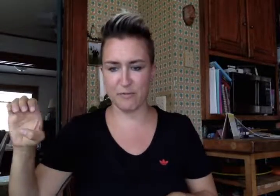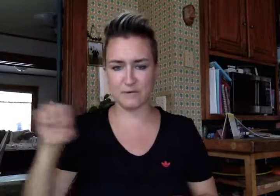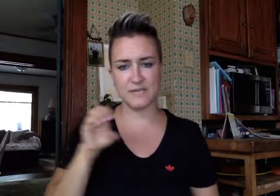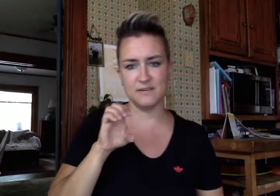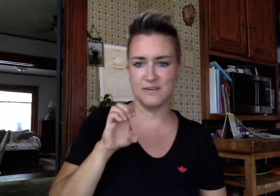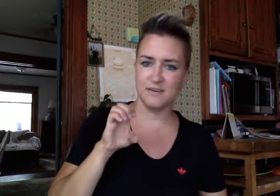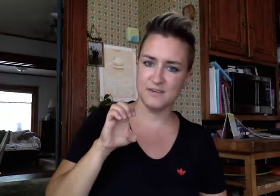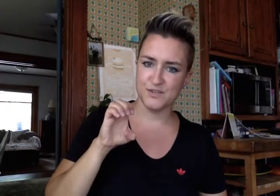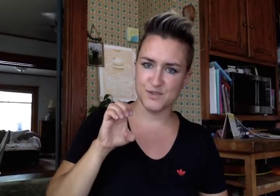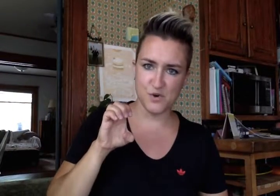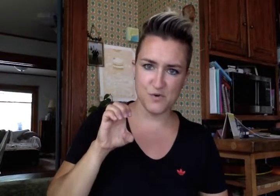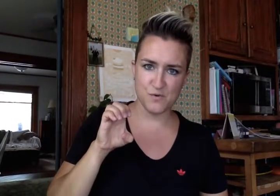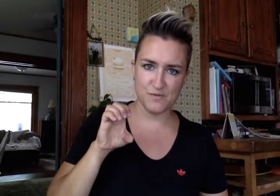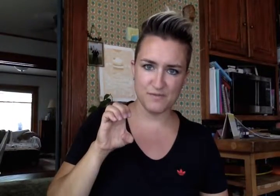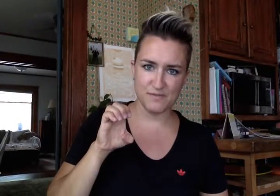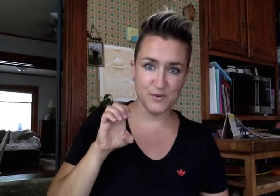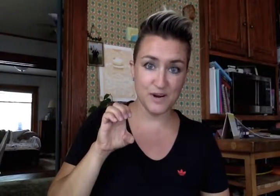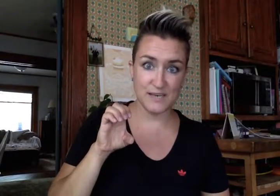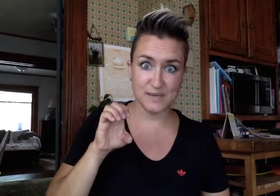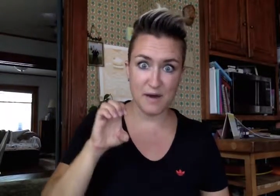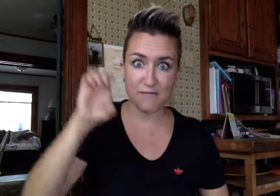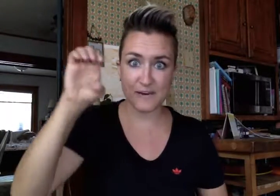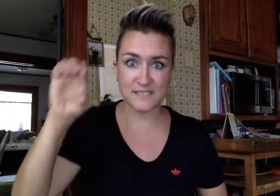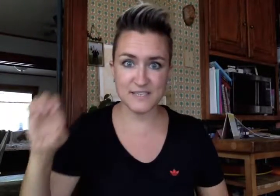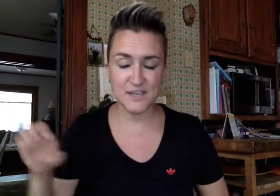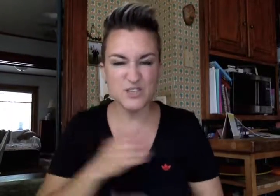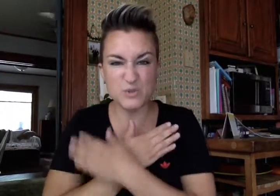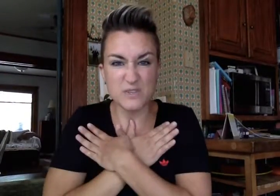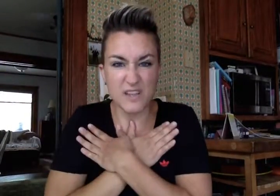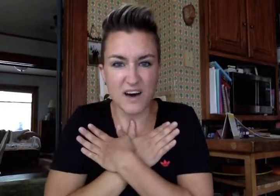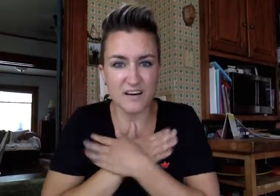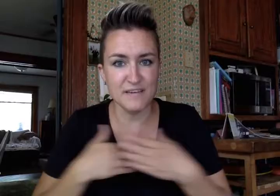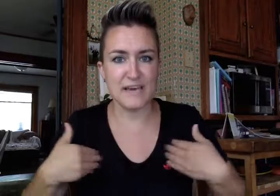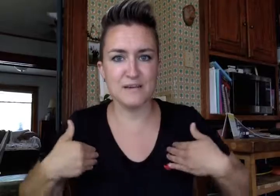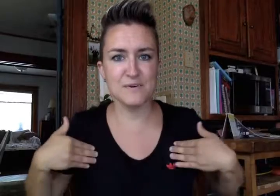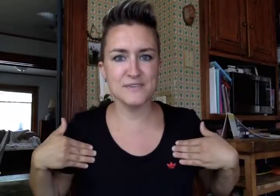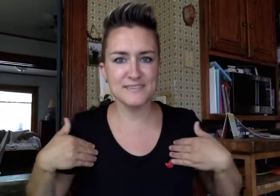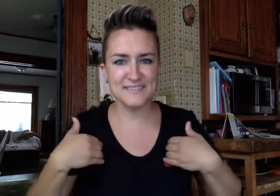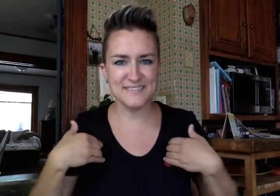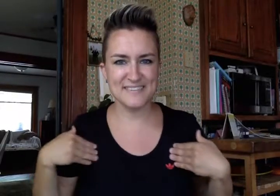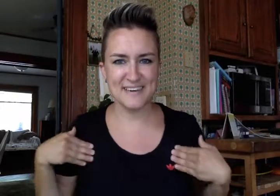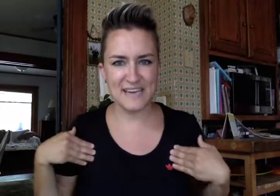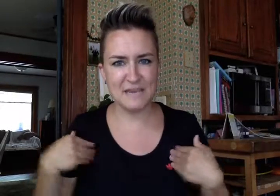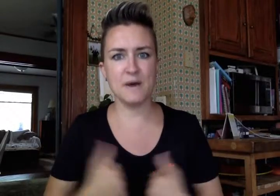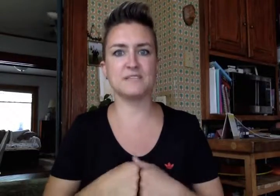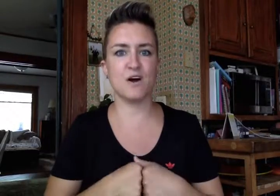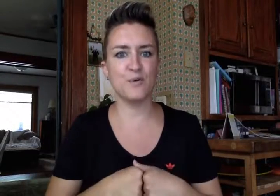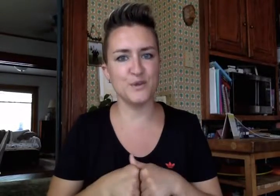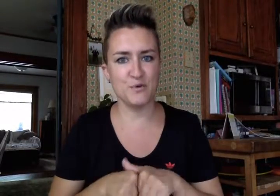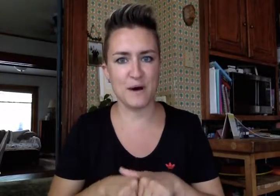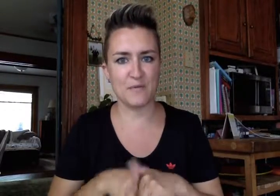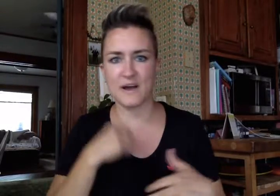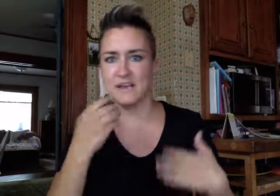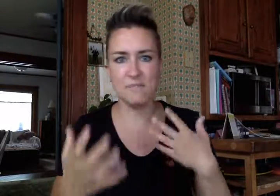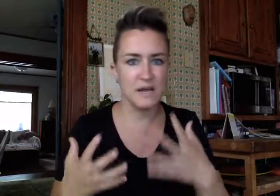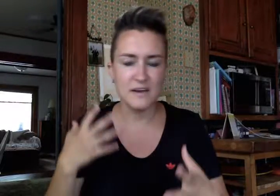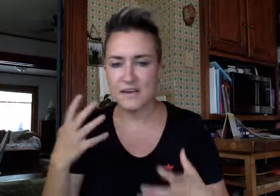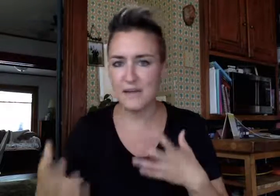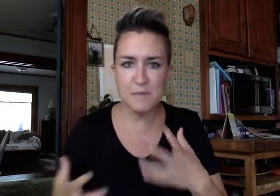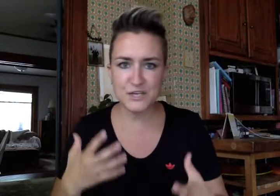mountain. So you could ask him, Everest, do you love animals? And he might talk with you about that. He might share